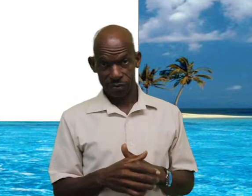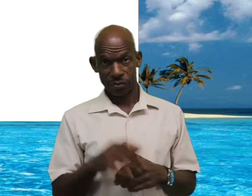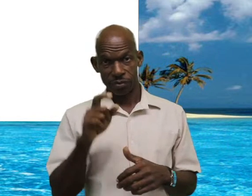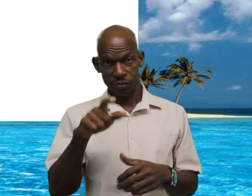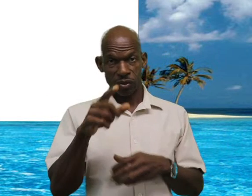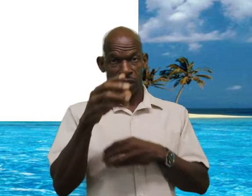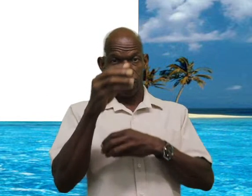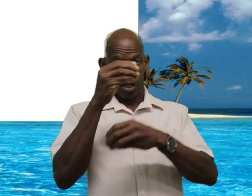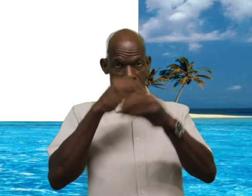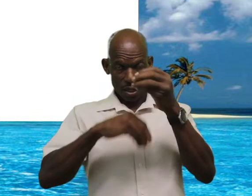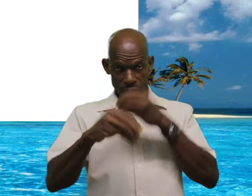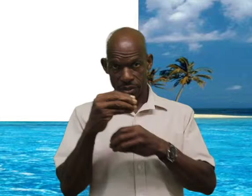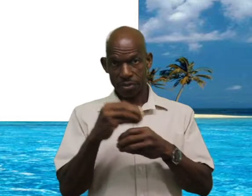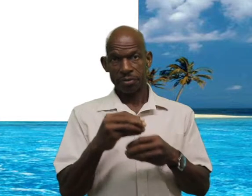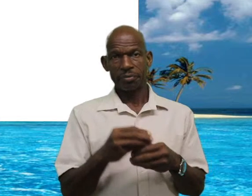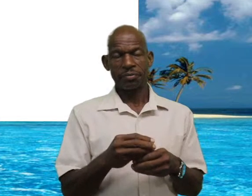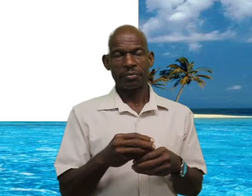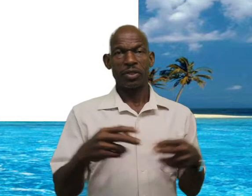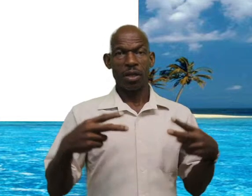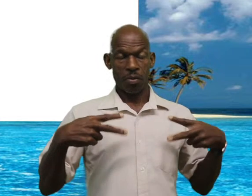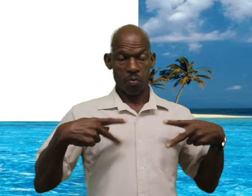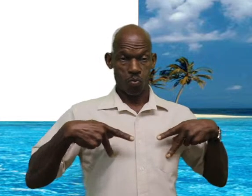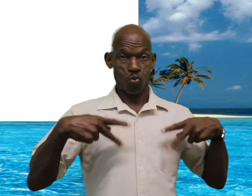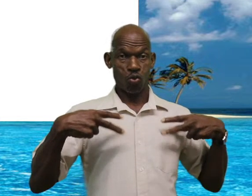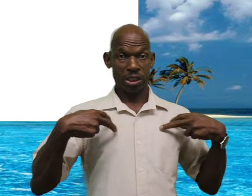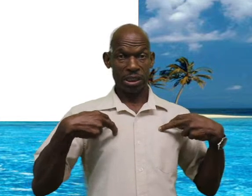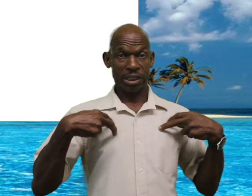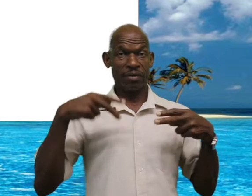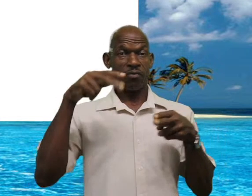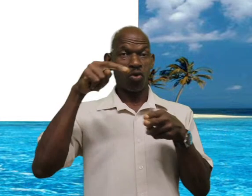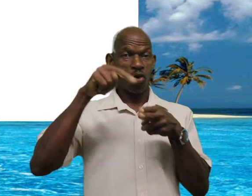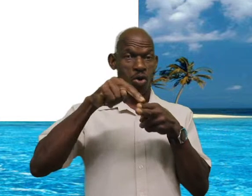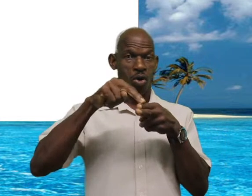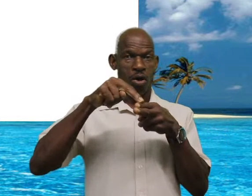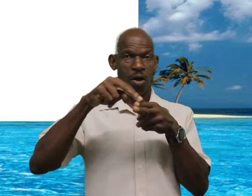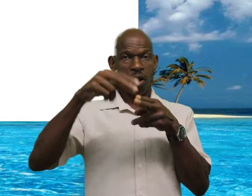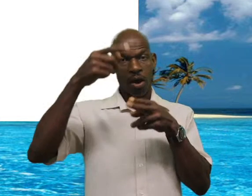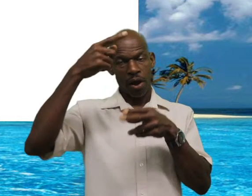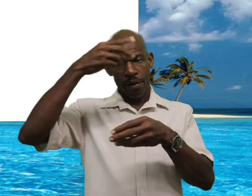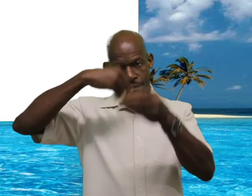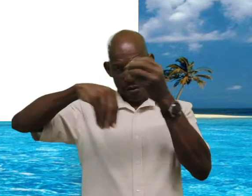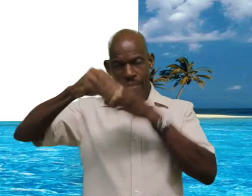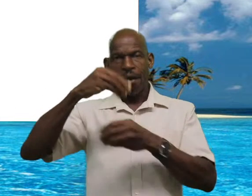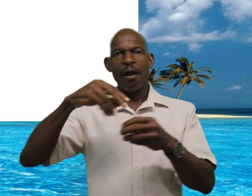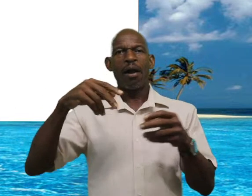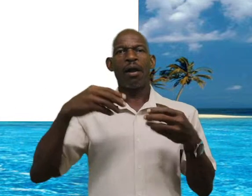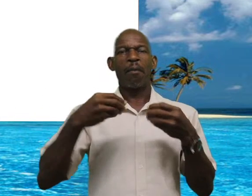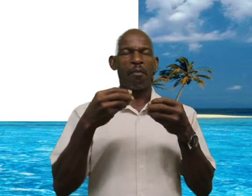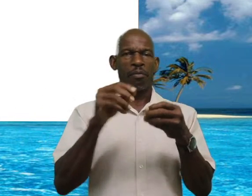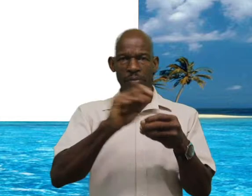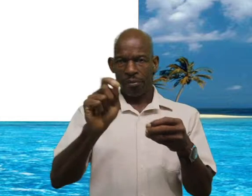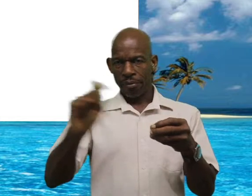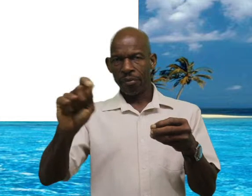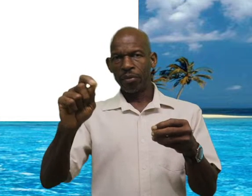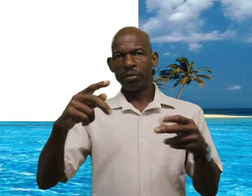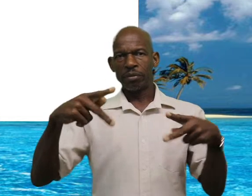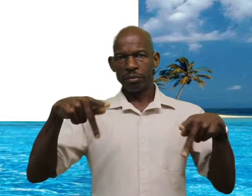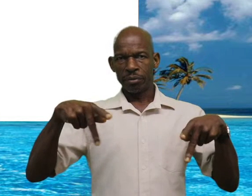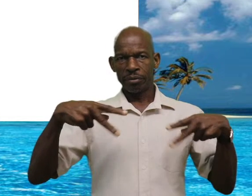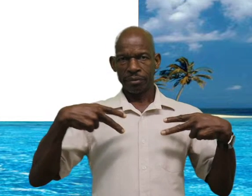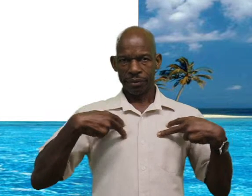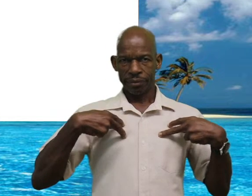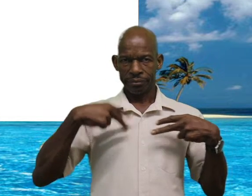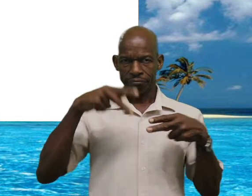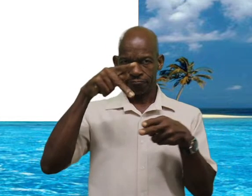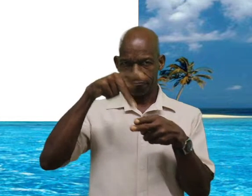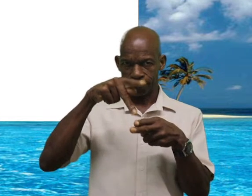change the possessive noun into a possessive pronoun. And we said what are the possessive pronouns last week. So I'm not going to write it down again